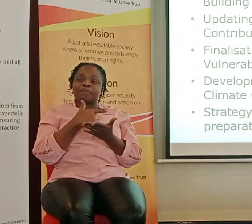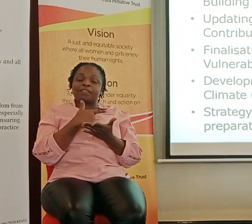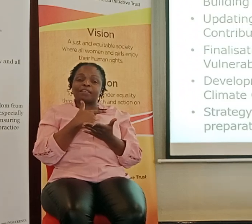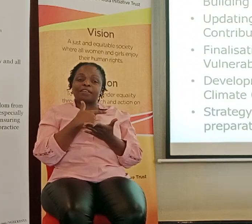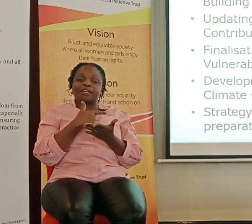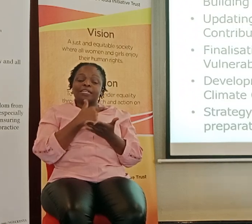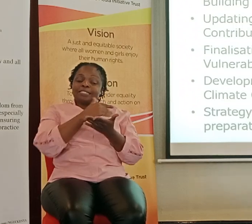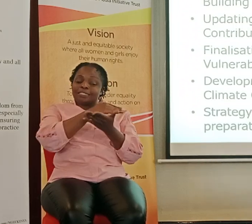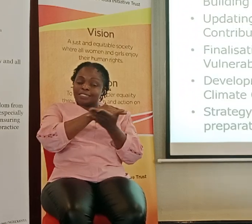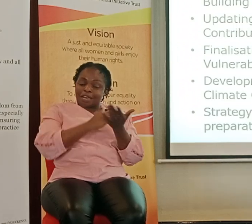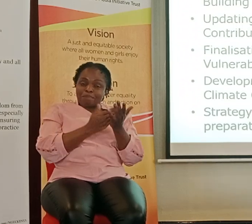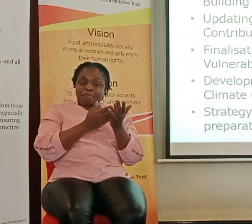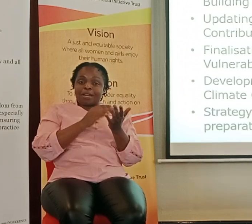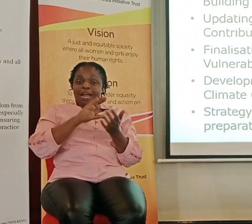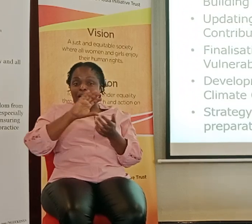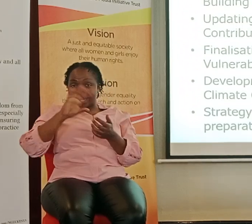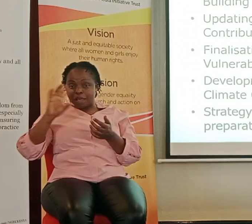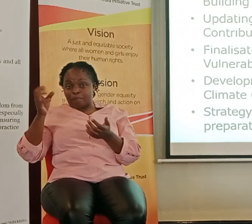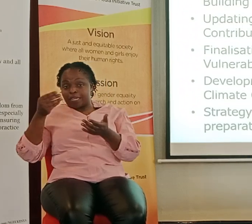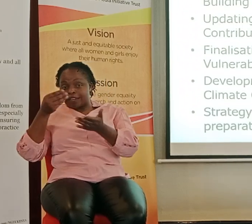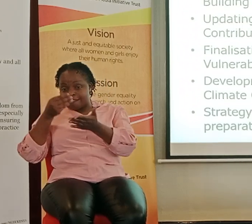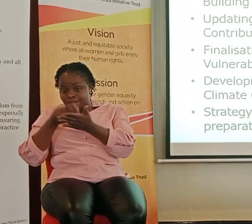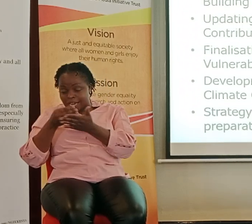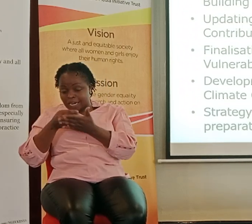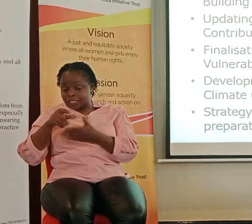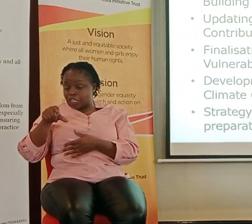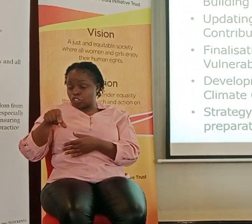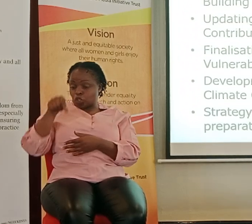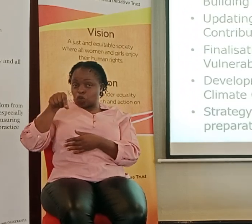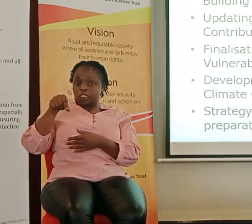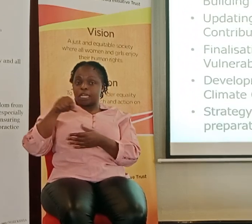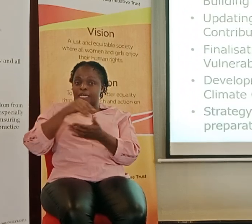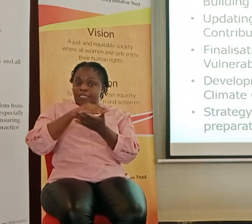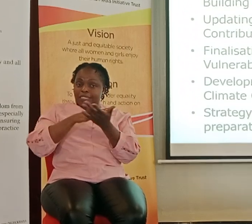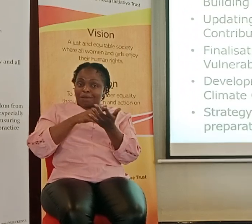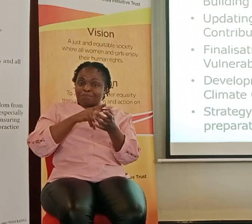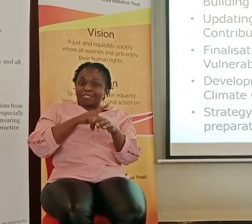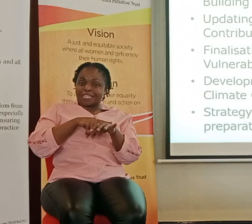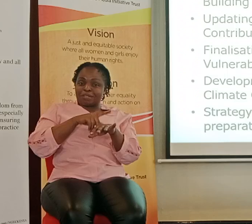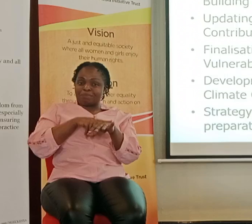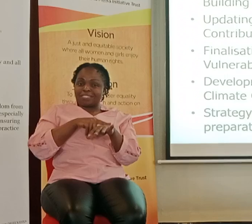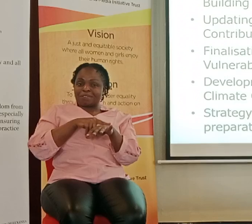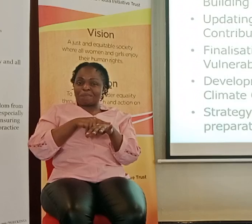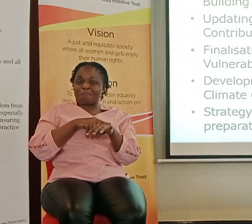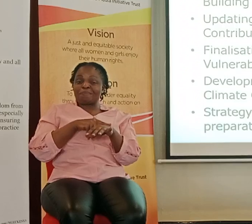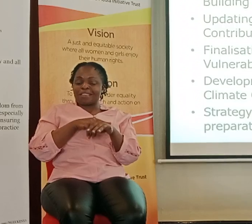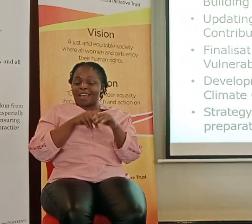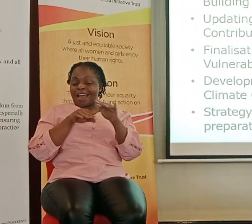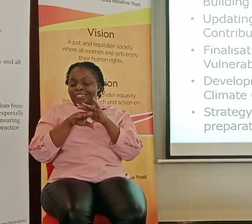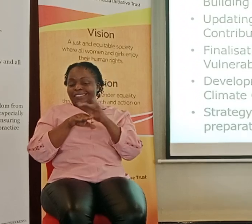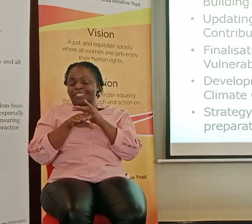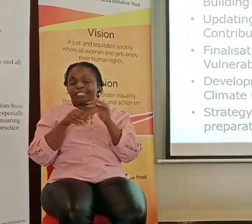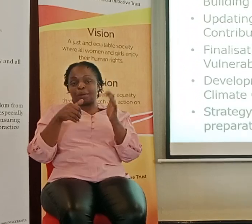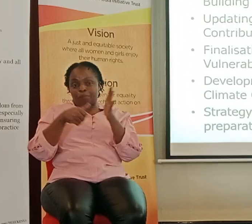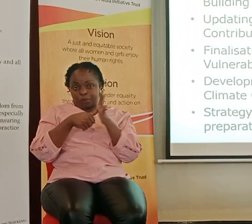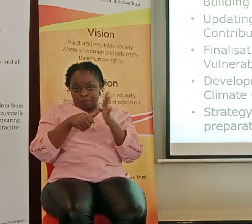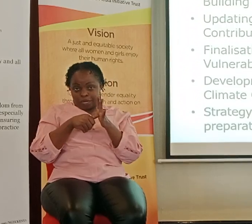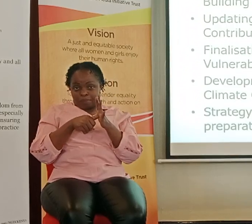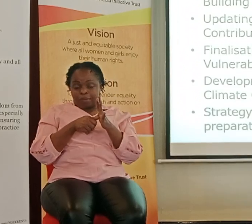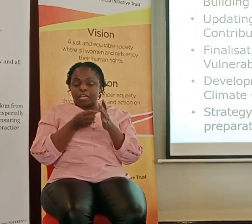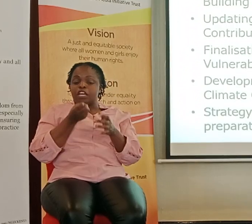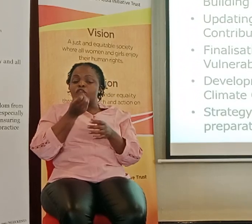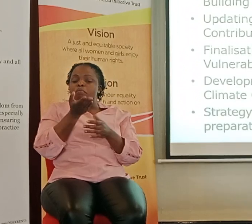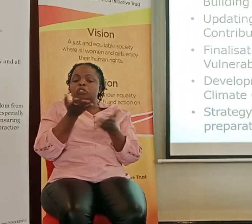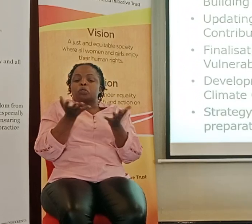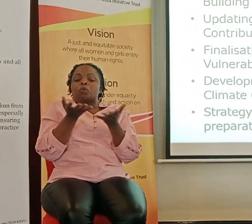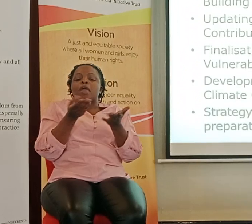climate finance sources, and sometimes you find that accessibility is an issue. Even just information on where